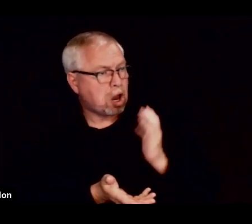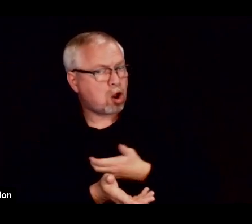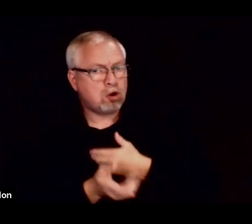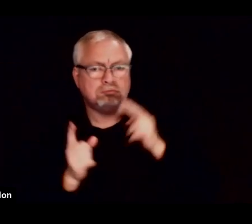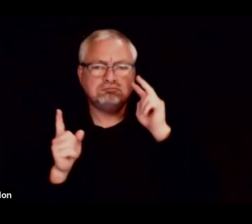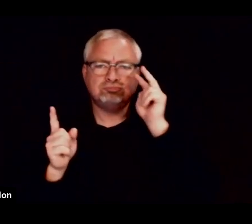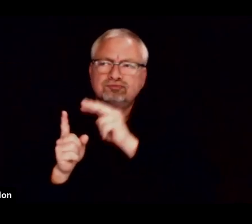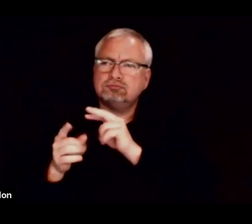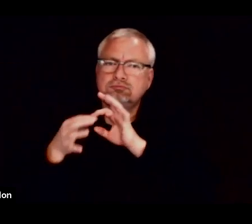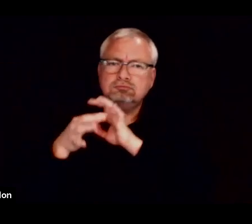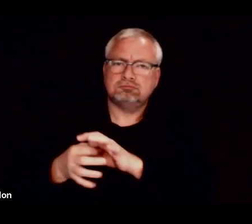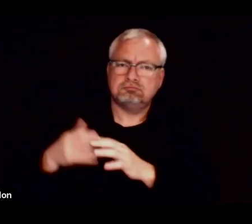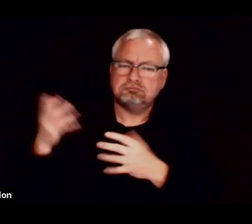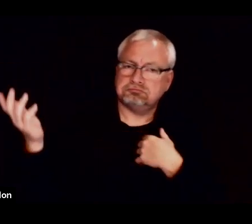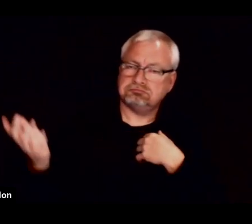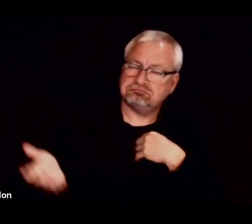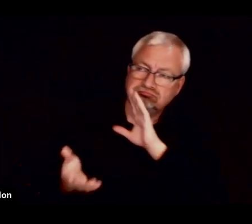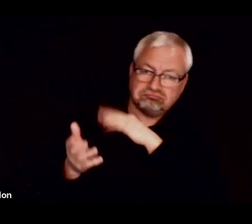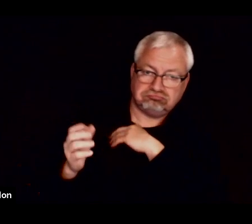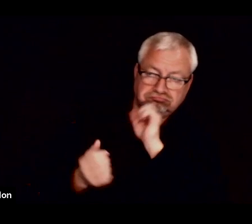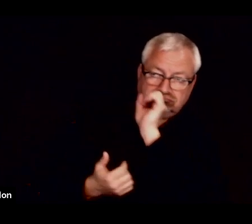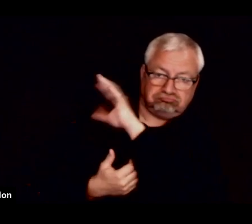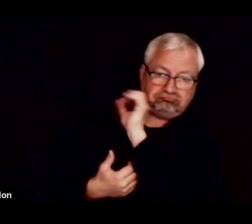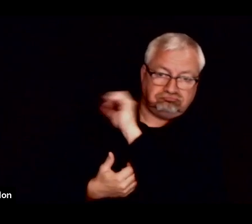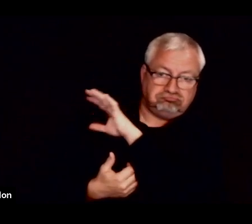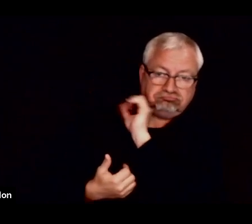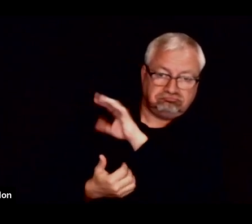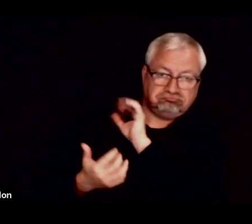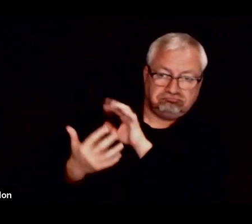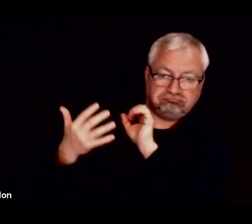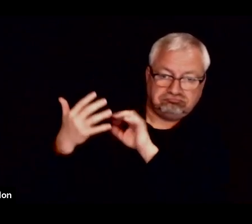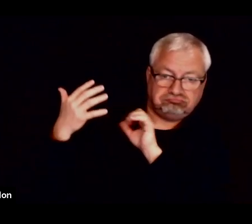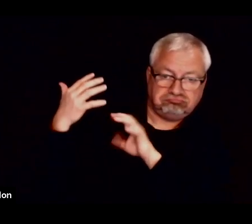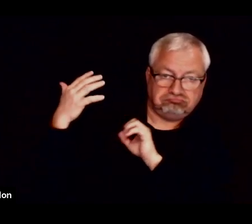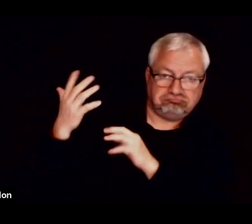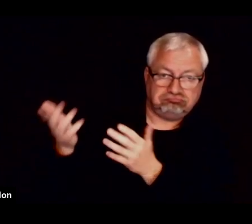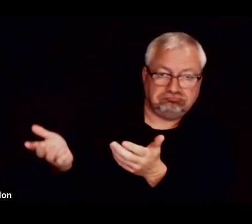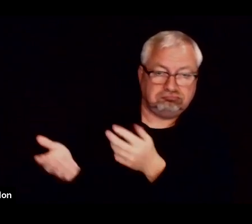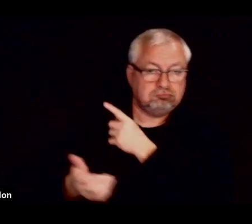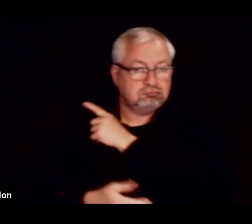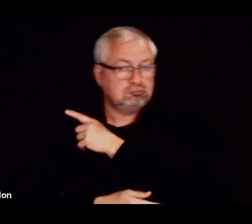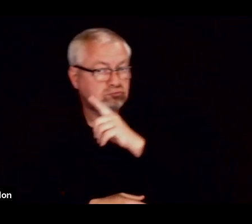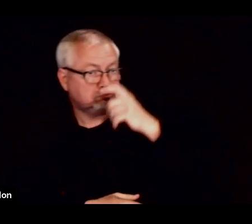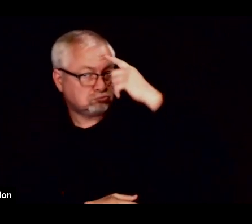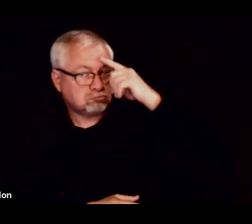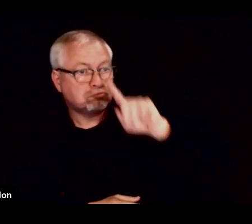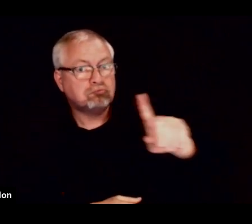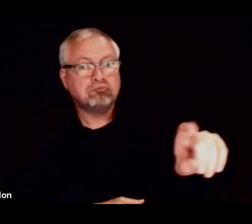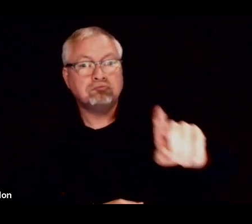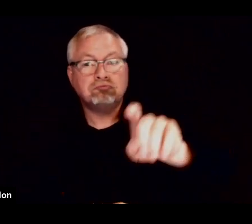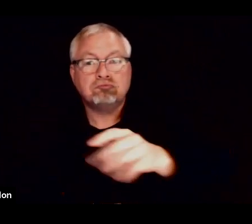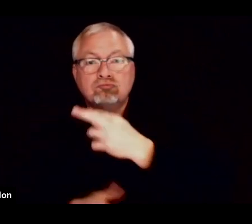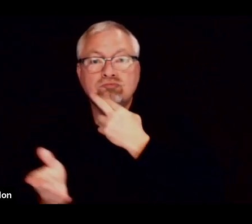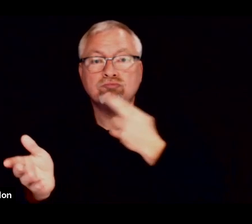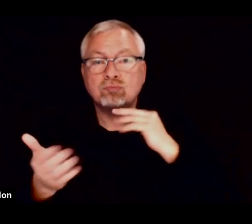So, and that's been true in all of his prior decisions. So he doesn't just look at one thing,